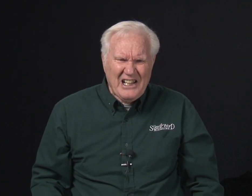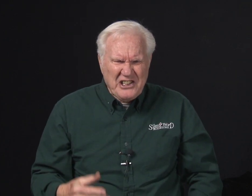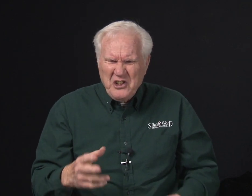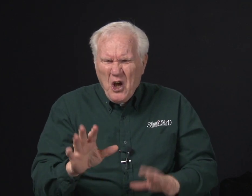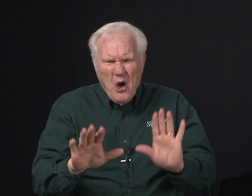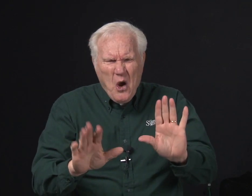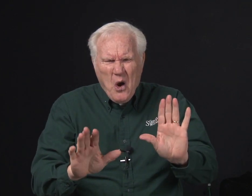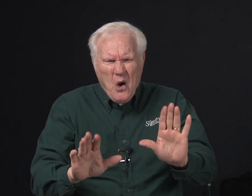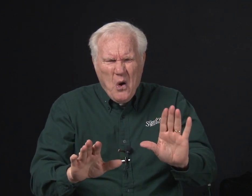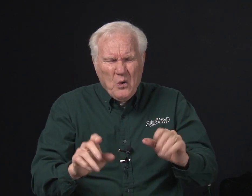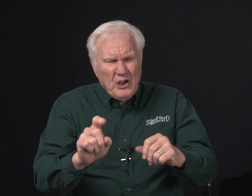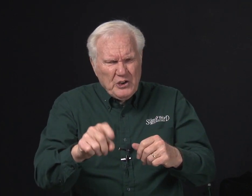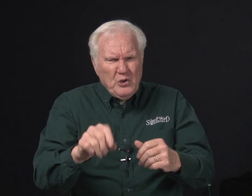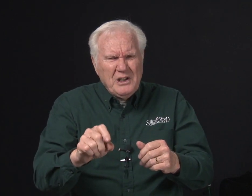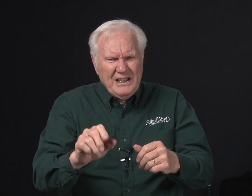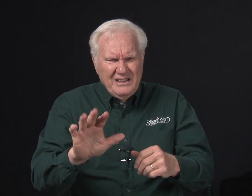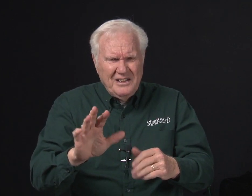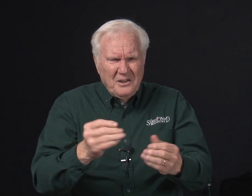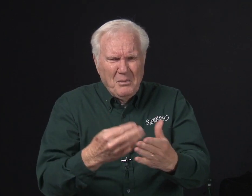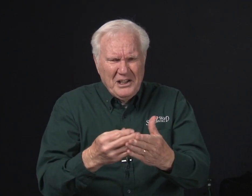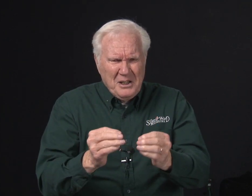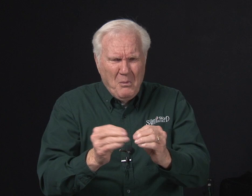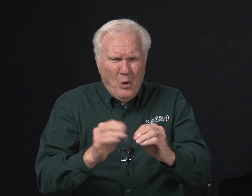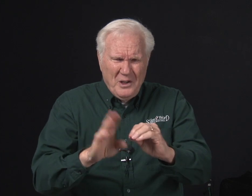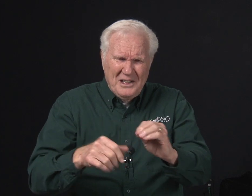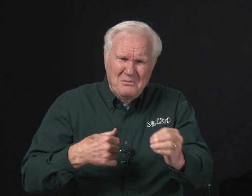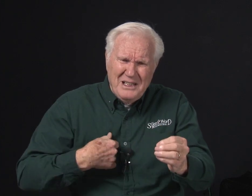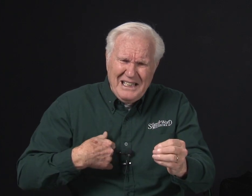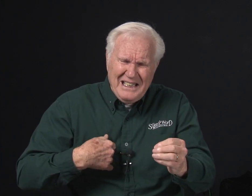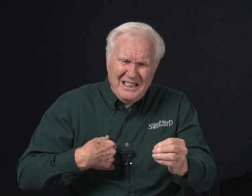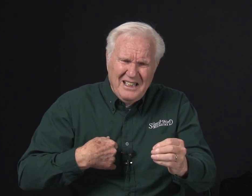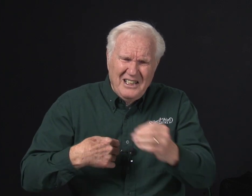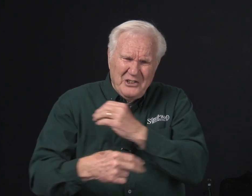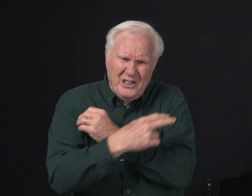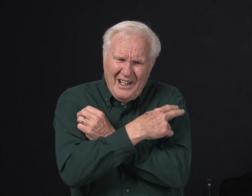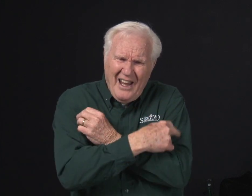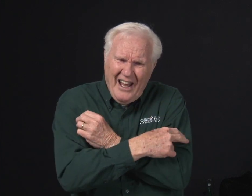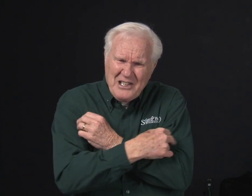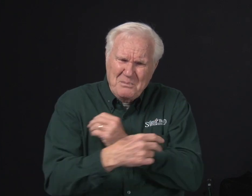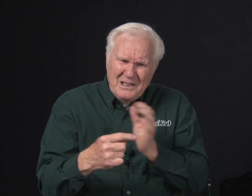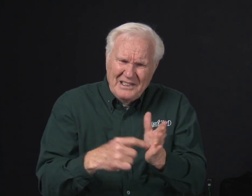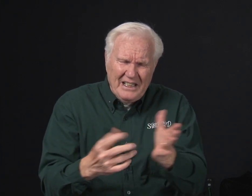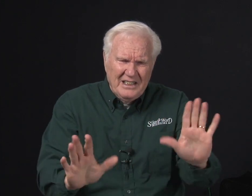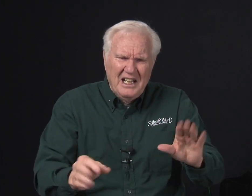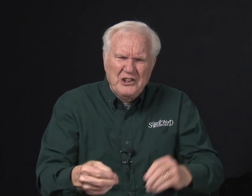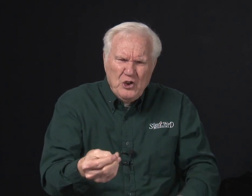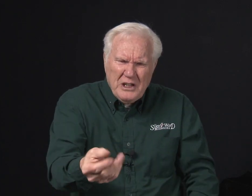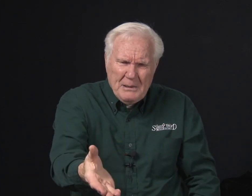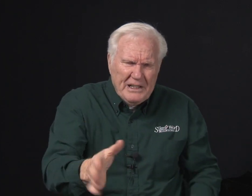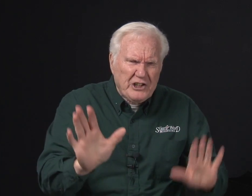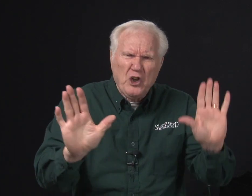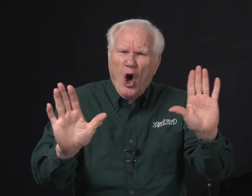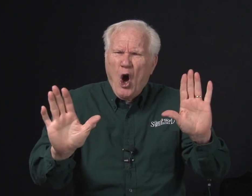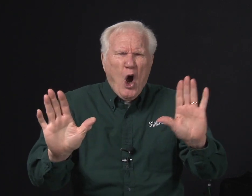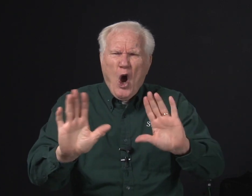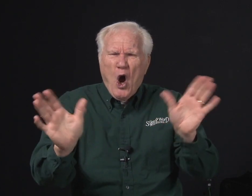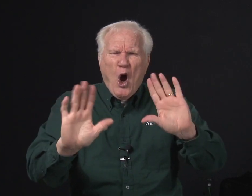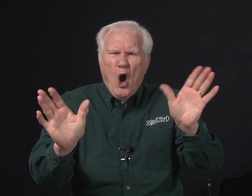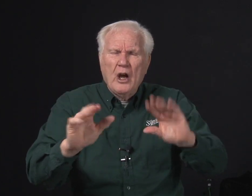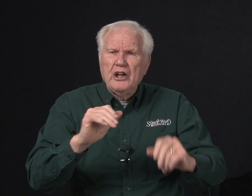said, no, you need money more than me. You got hospital debt. He said, no. He